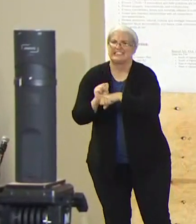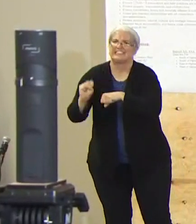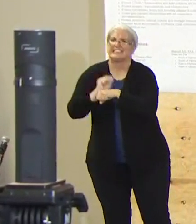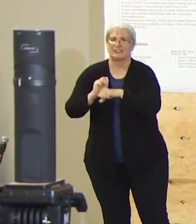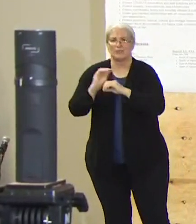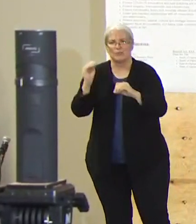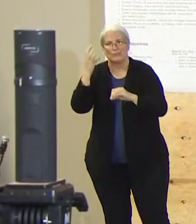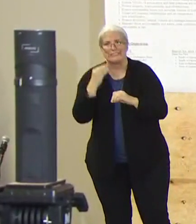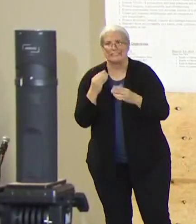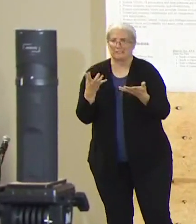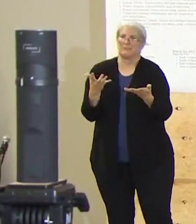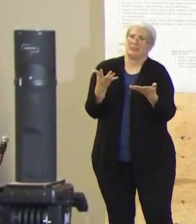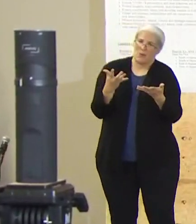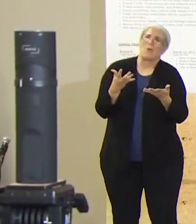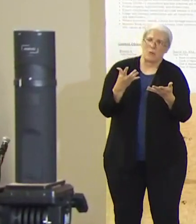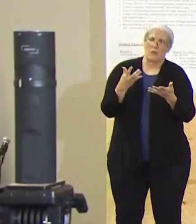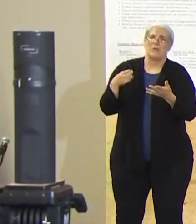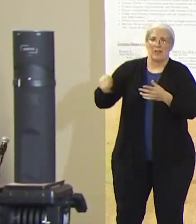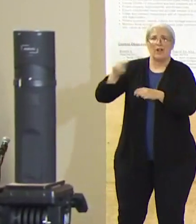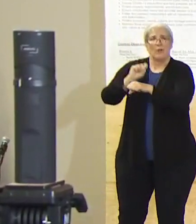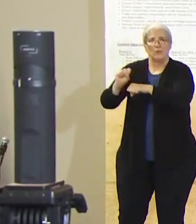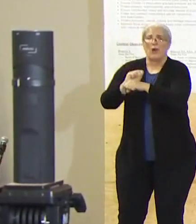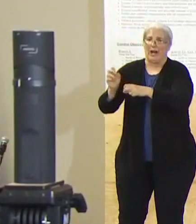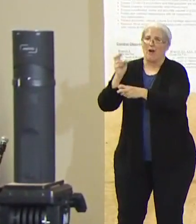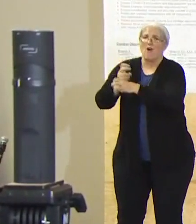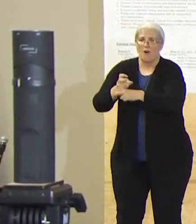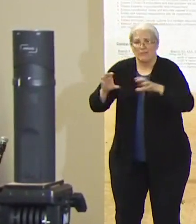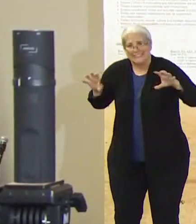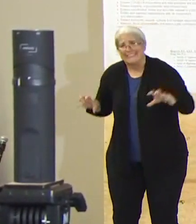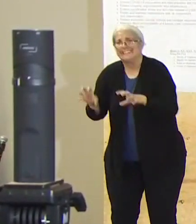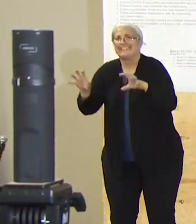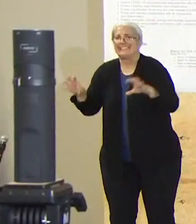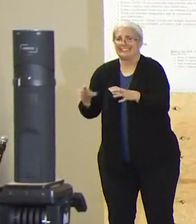of everything they have. And I can't thank them enough. Thank you.